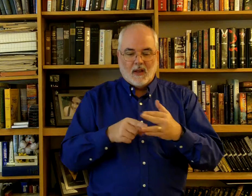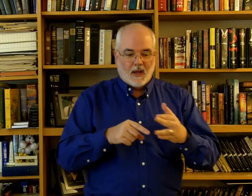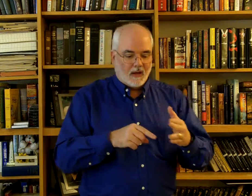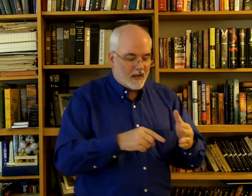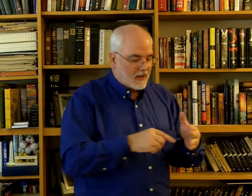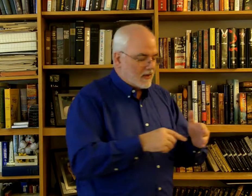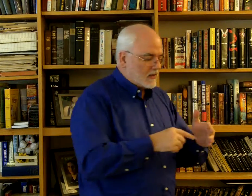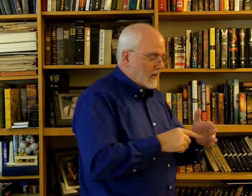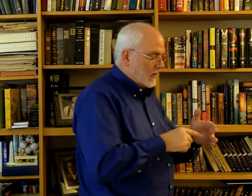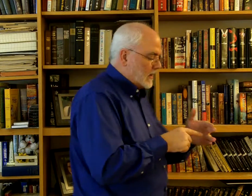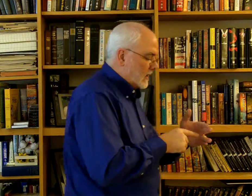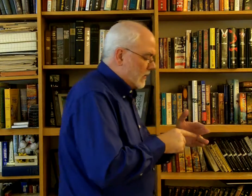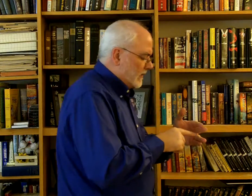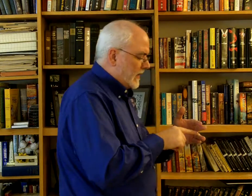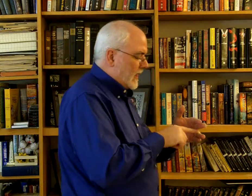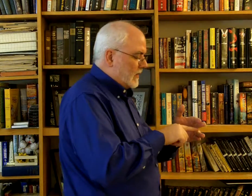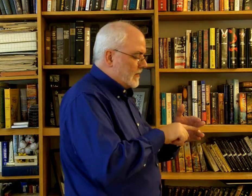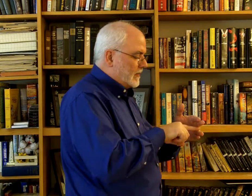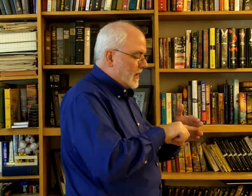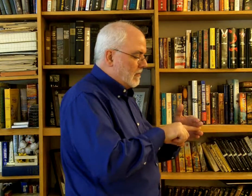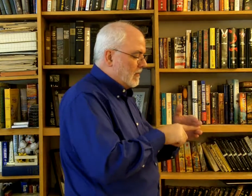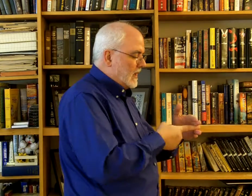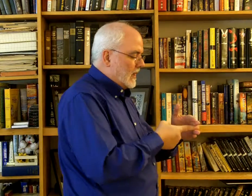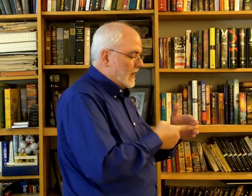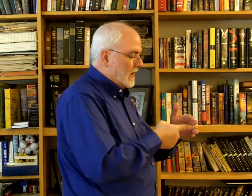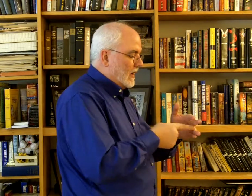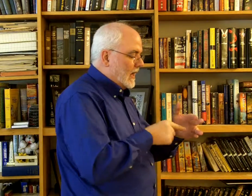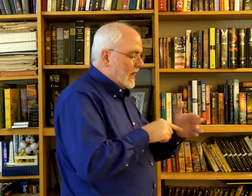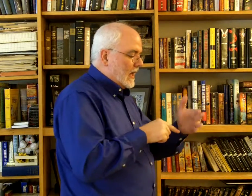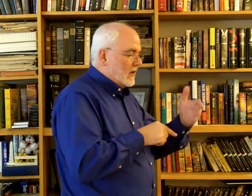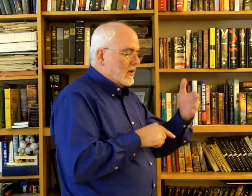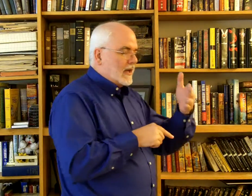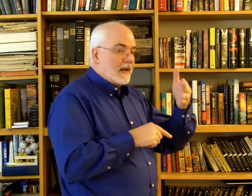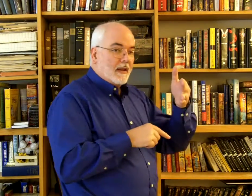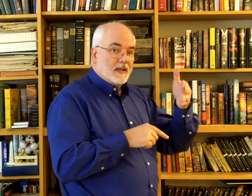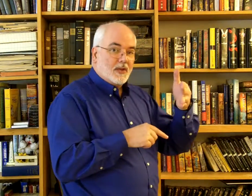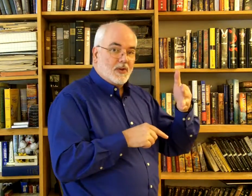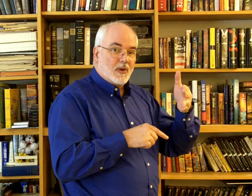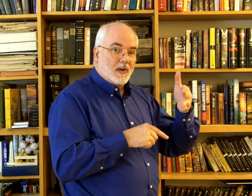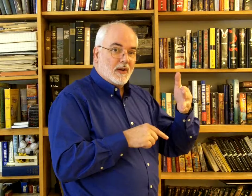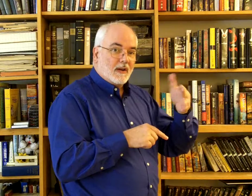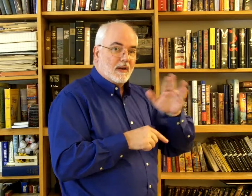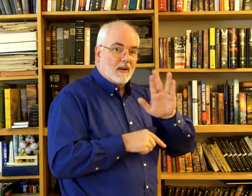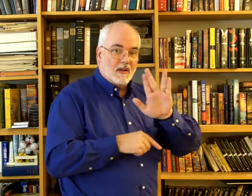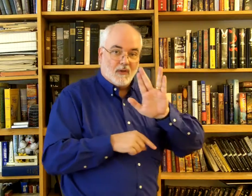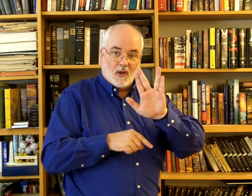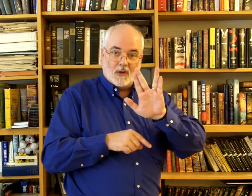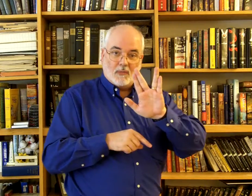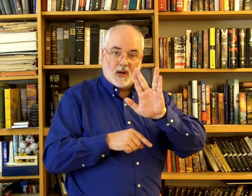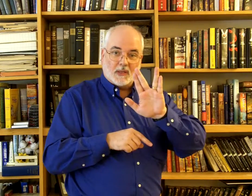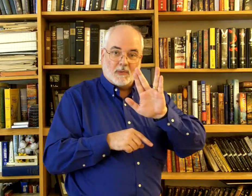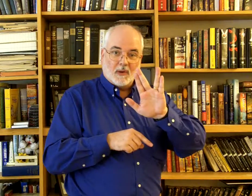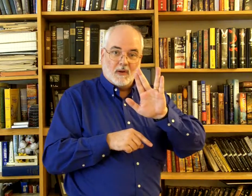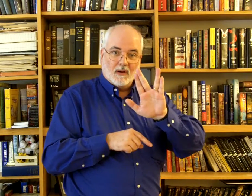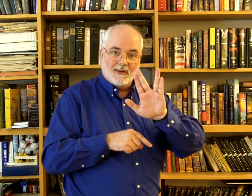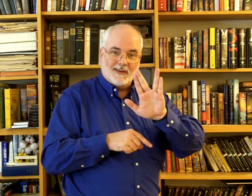I'll kind of turn sideways a little bit for that one. Begun. You just kind of, this is your live long and prosper.